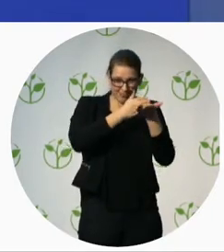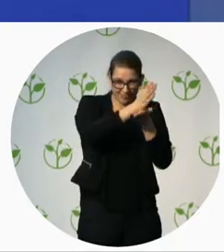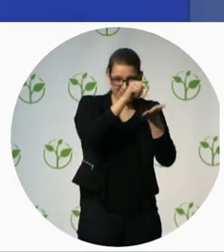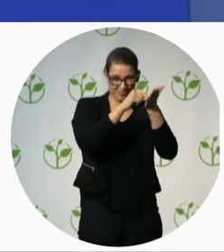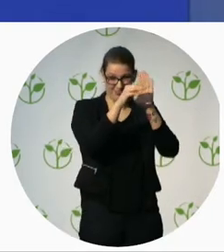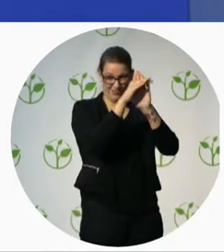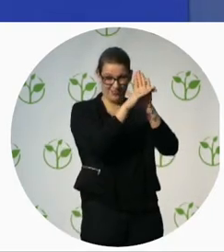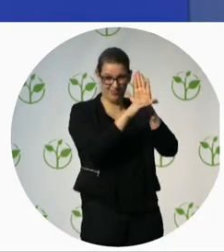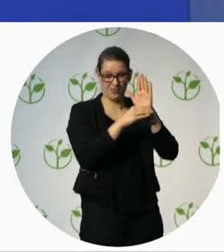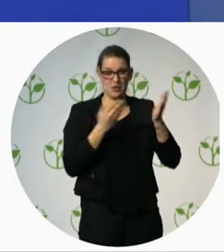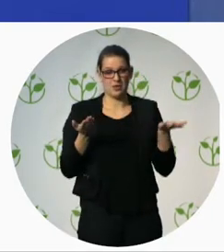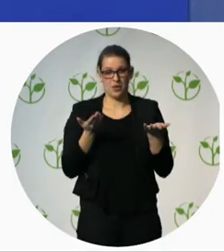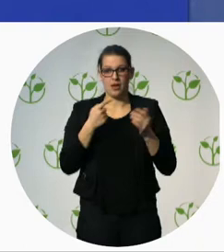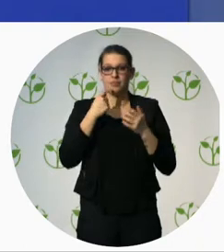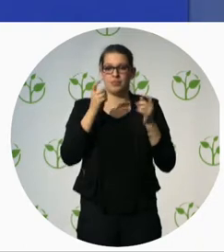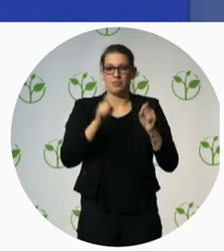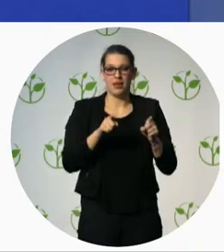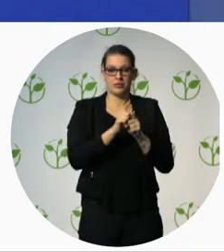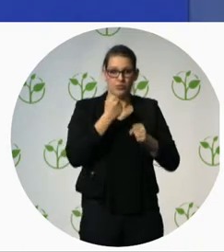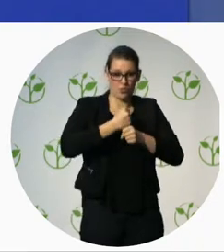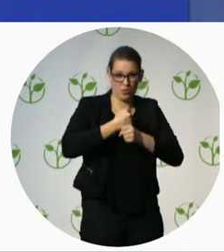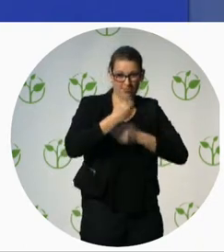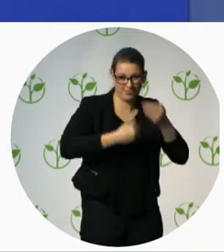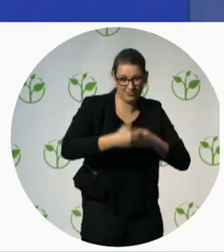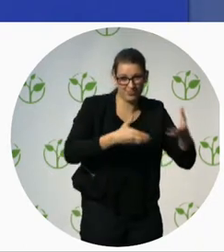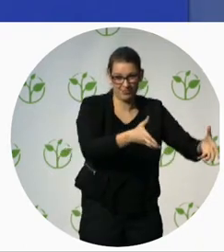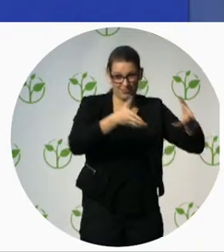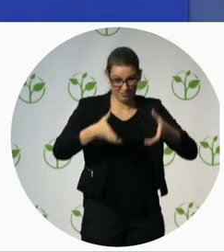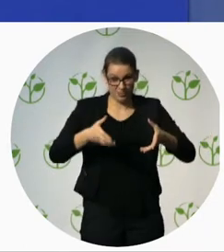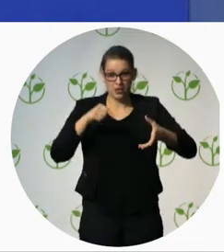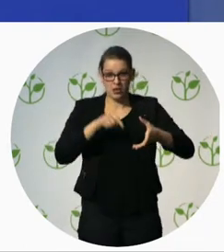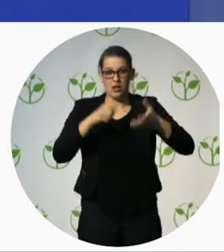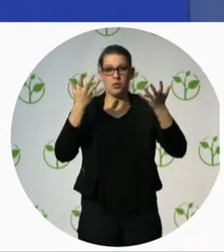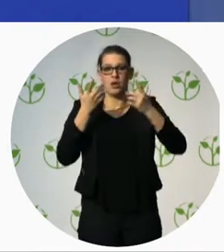requirements? You get access to the wide European market.